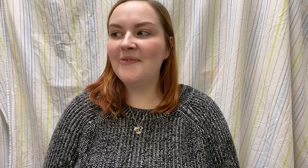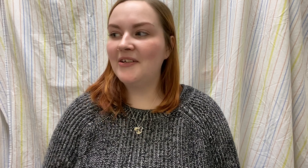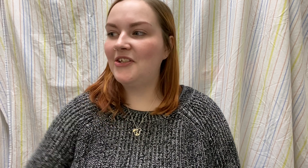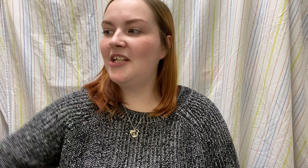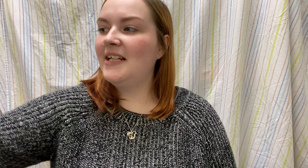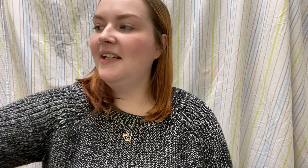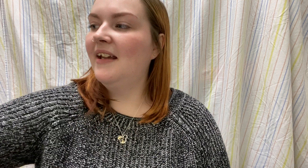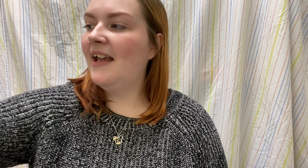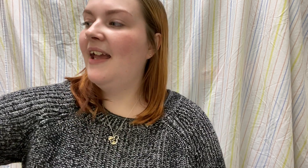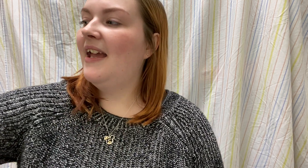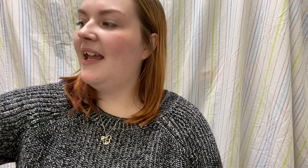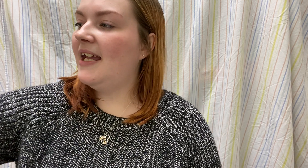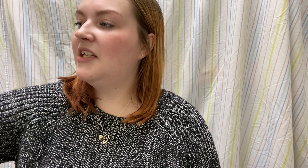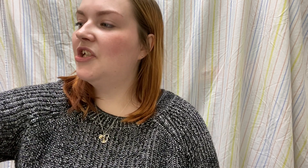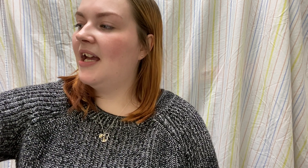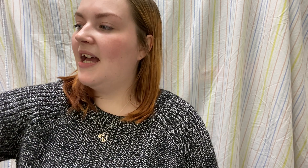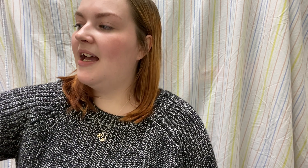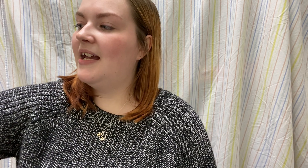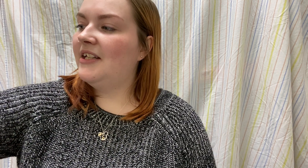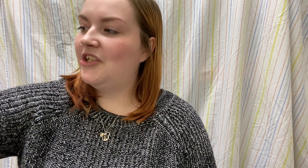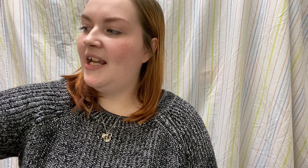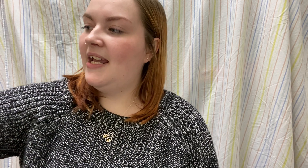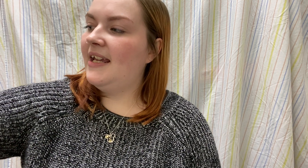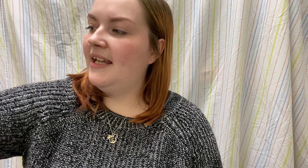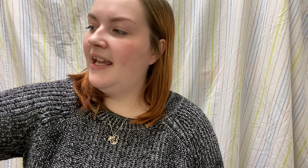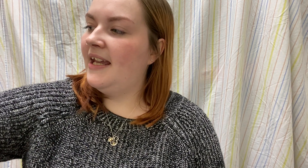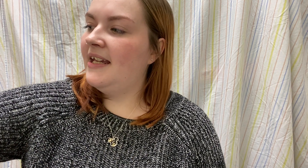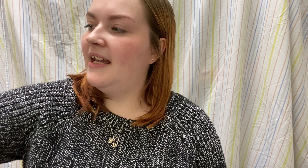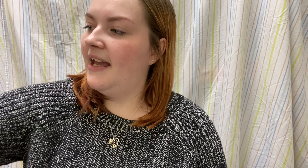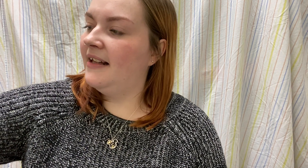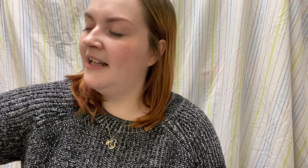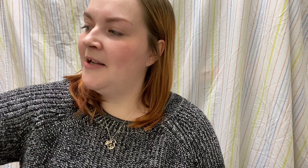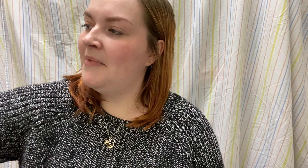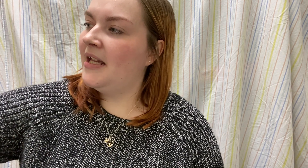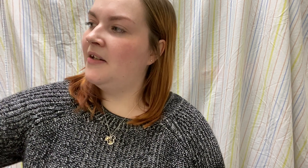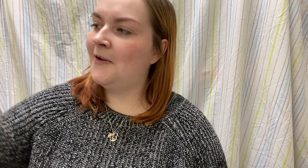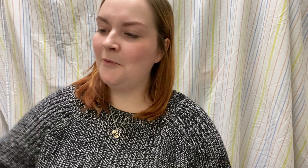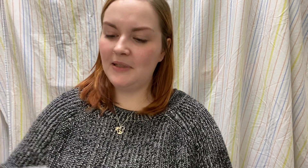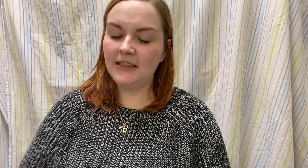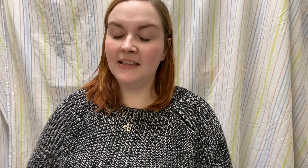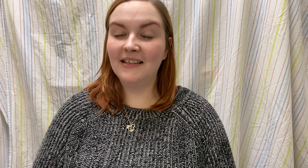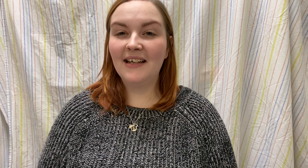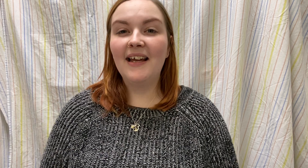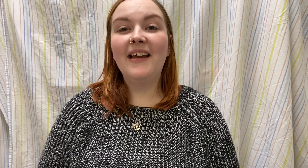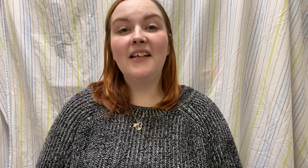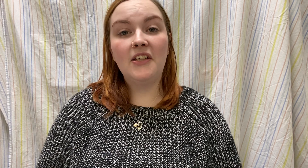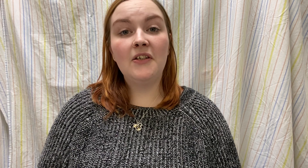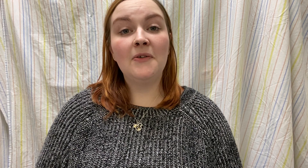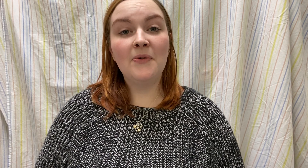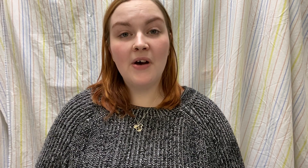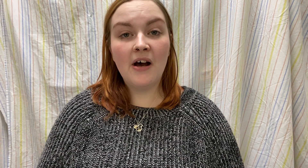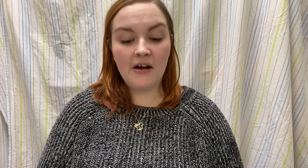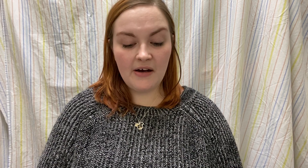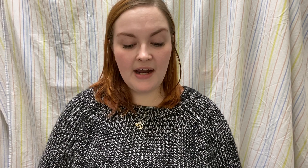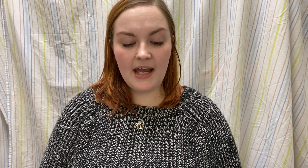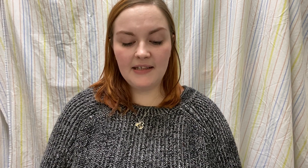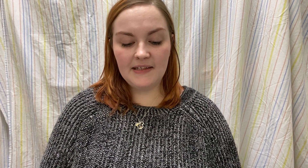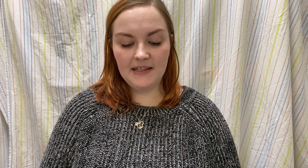G, H, I, J, K, L, M, N, O, P, Q, R, S,